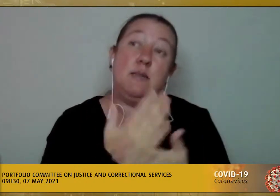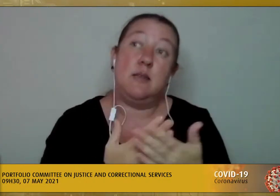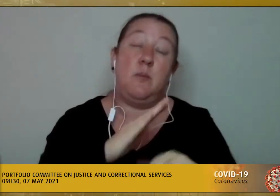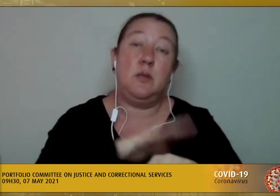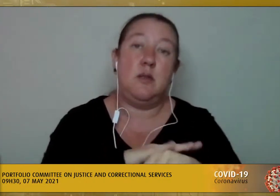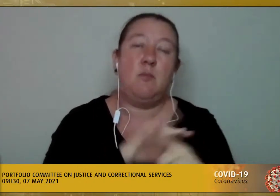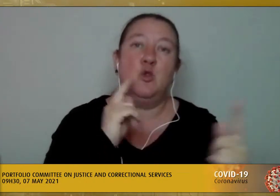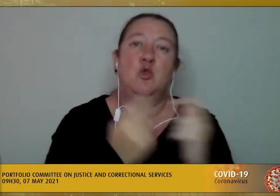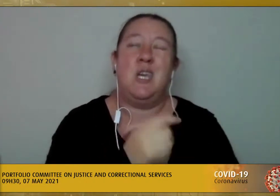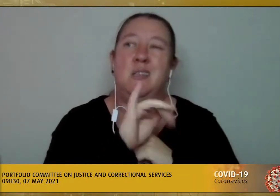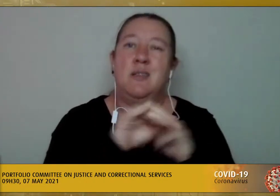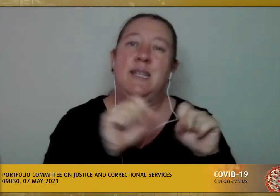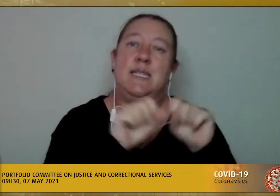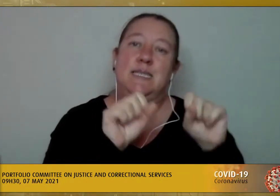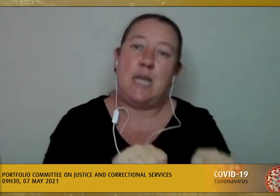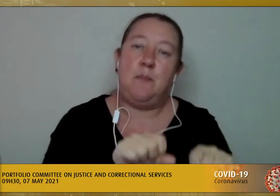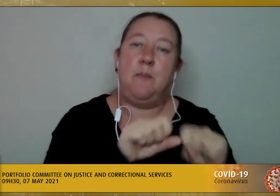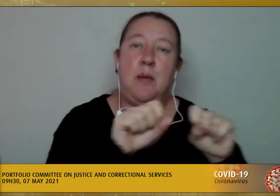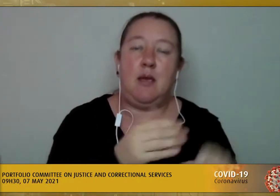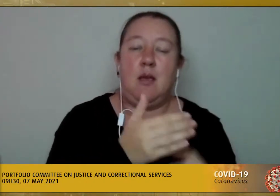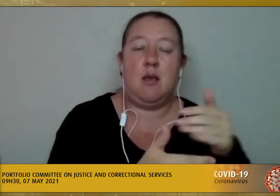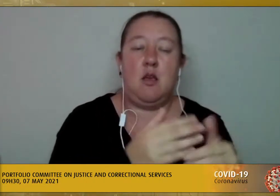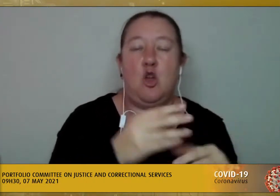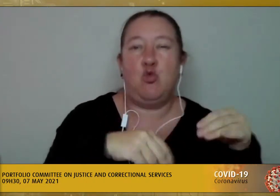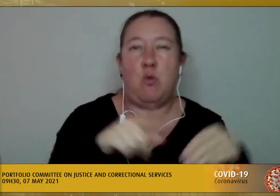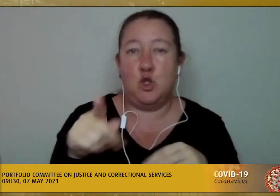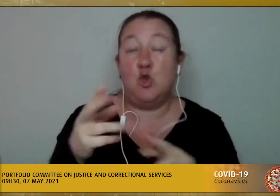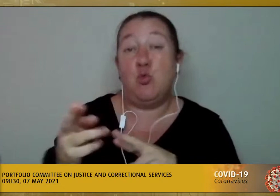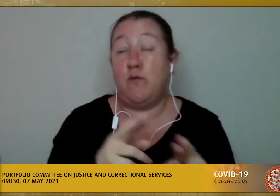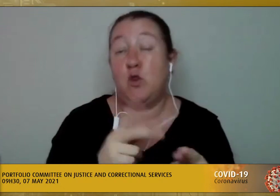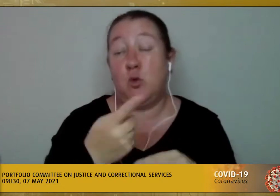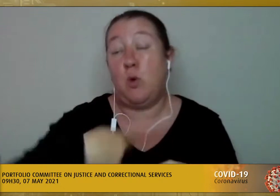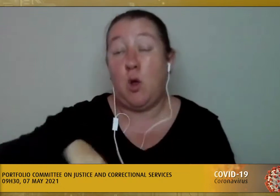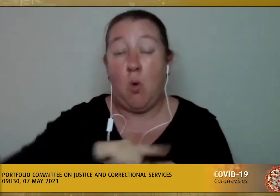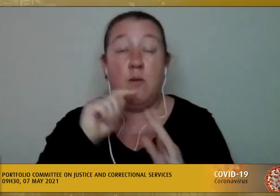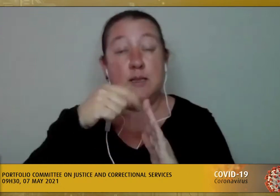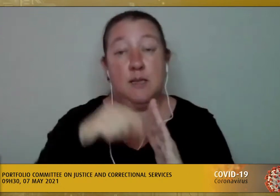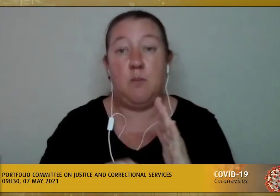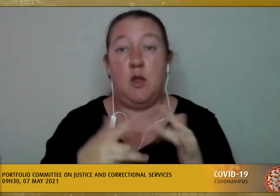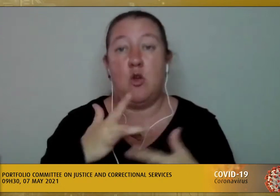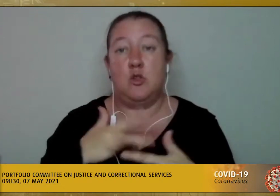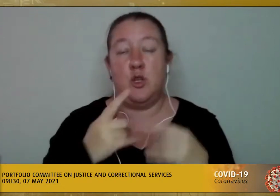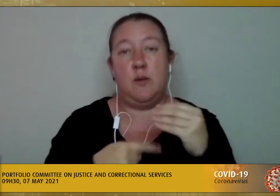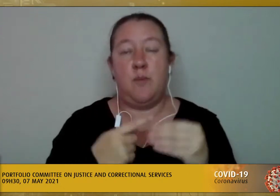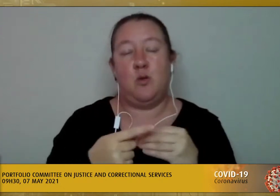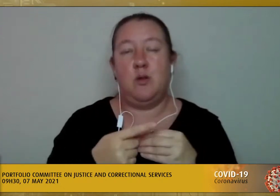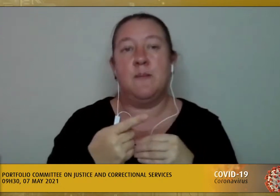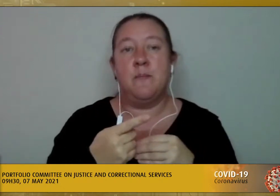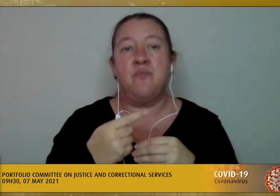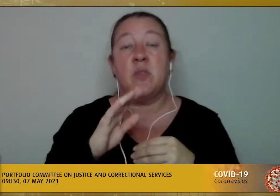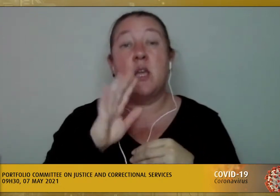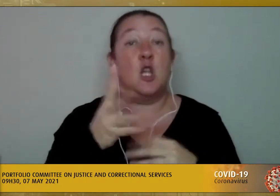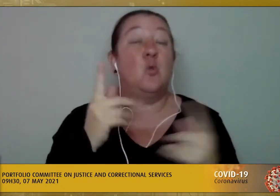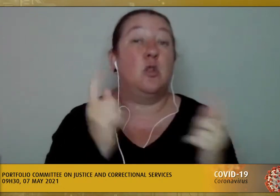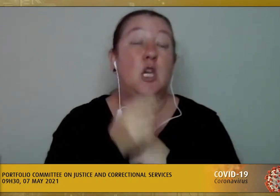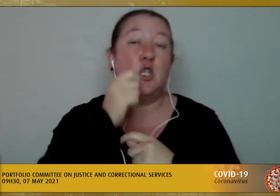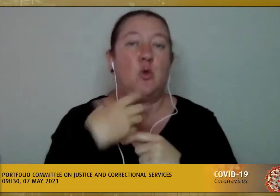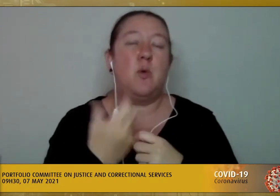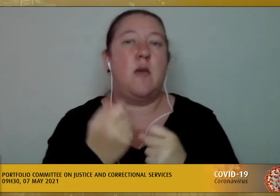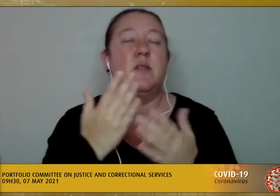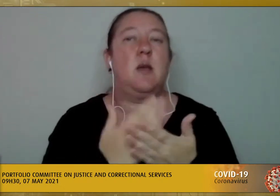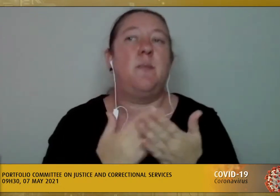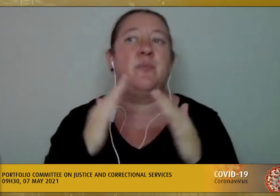that systemic corruption that you have referred to that we all are deeply concerned about and that and it will change when we have some high